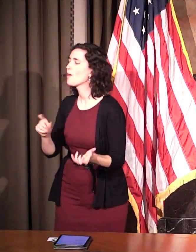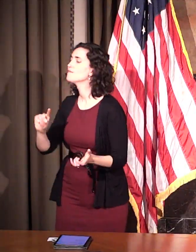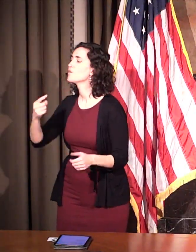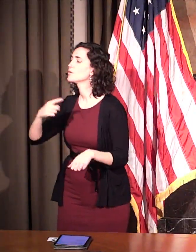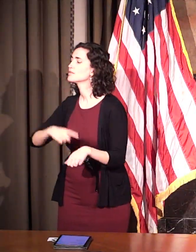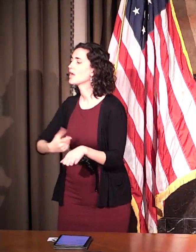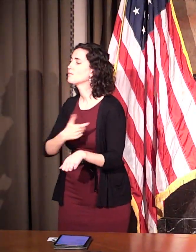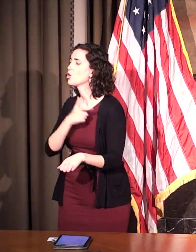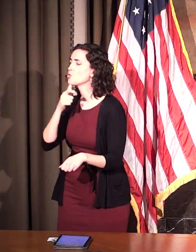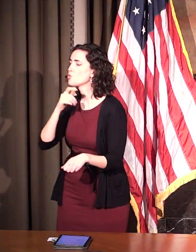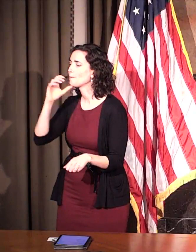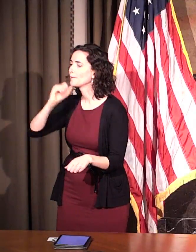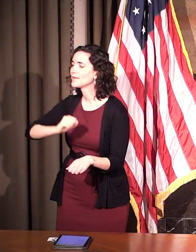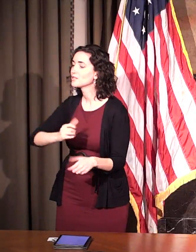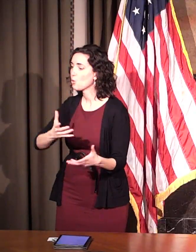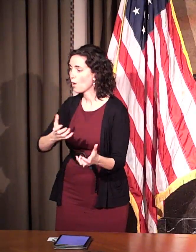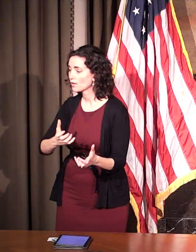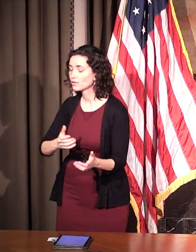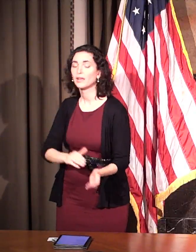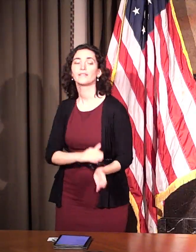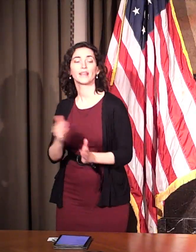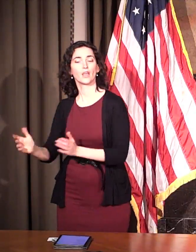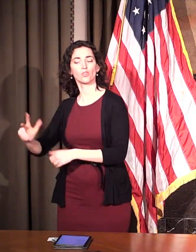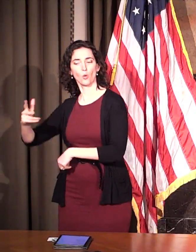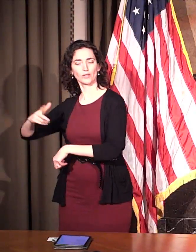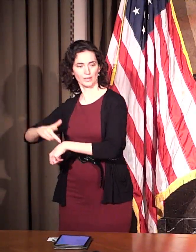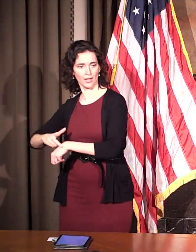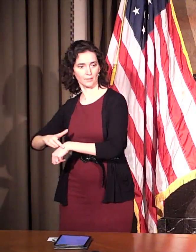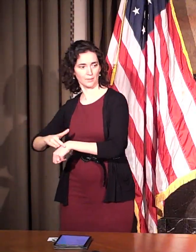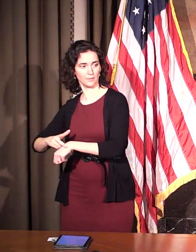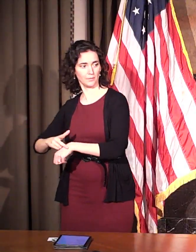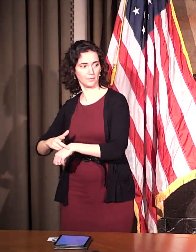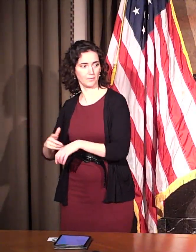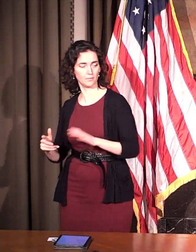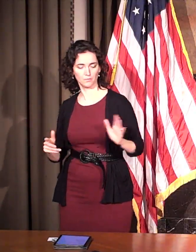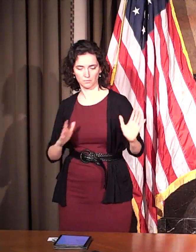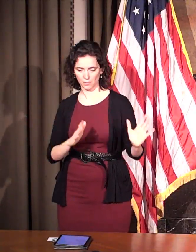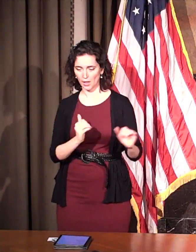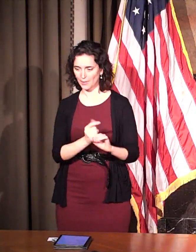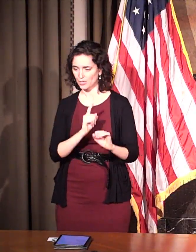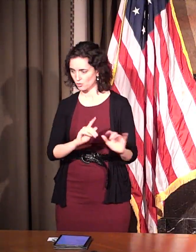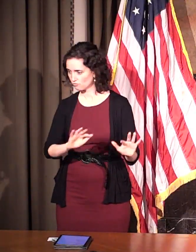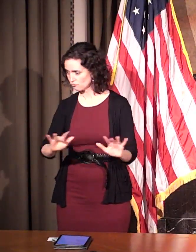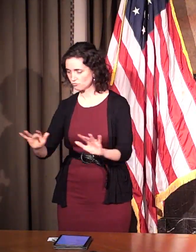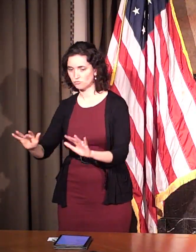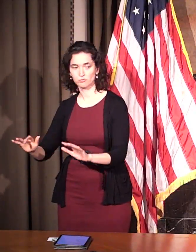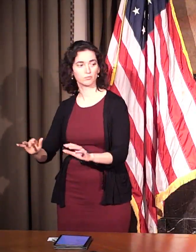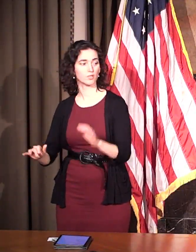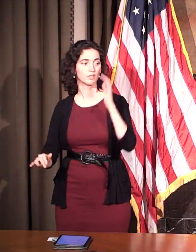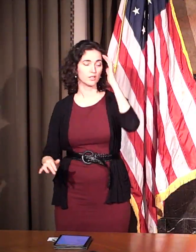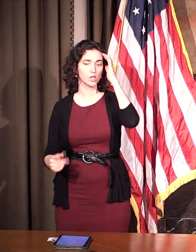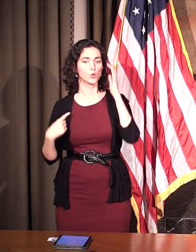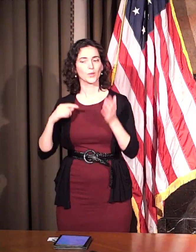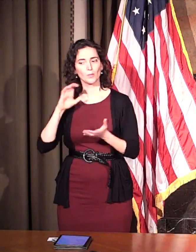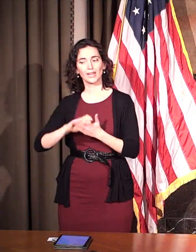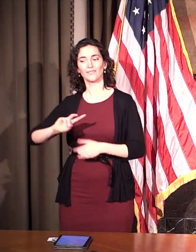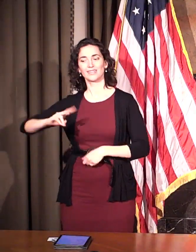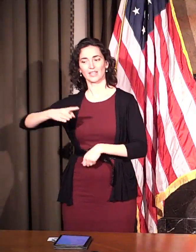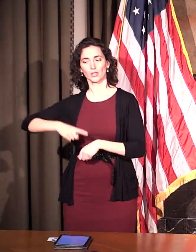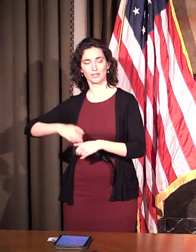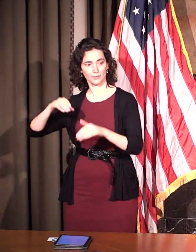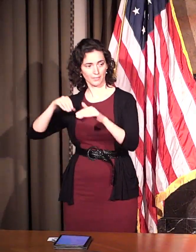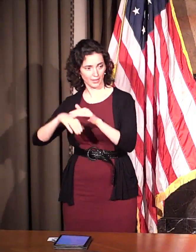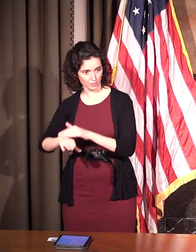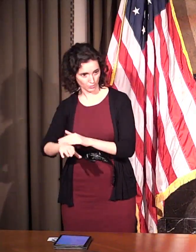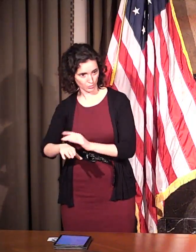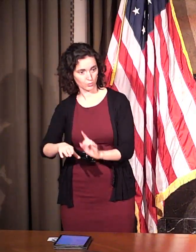who missed the first round, and then they go back for a third time to get those other second doses taken care of. We believe a lot more of the staff are going to take